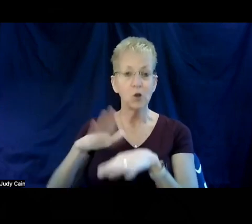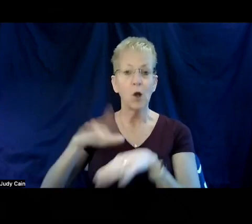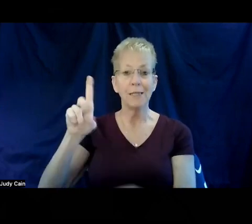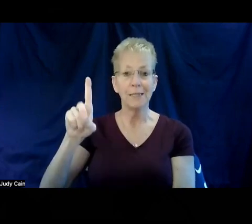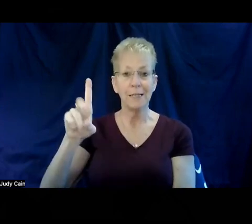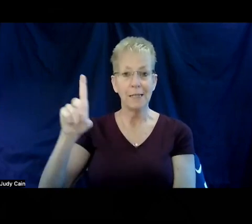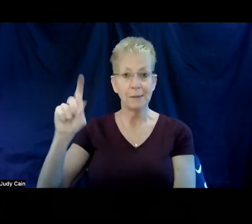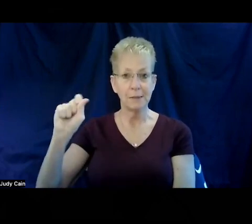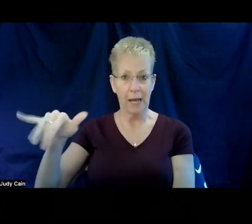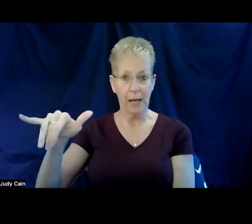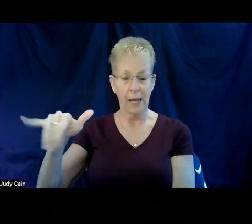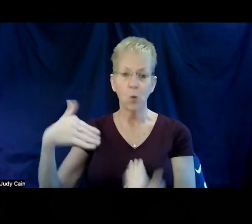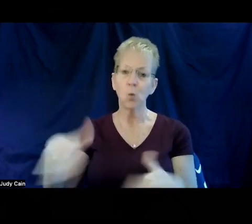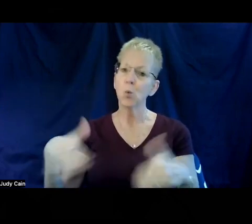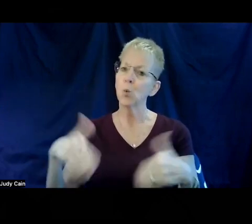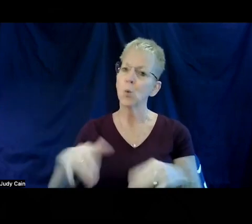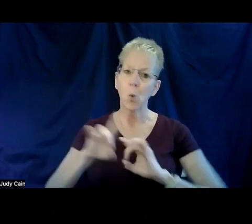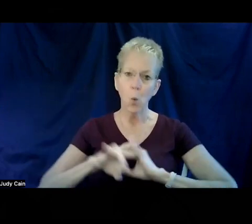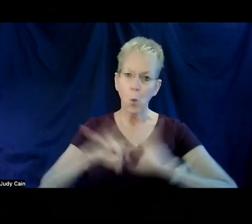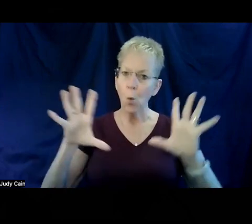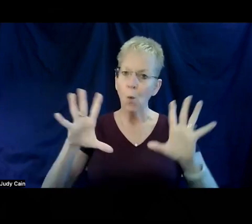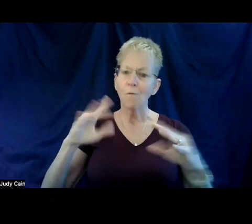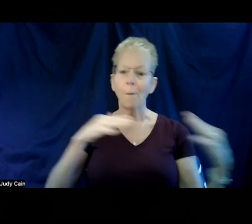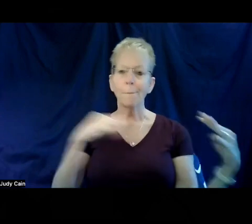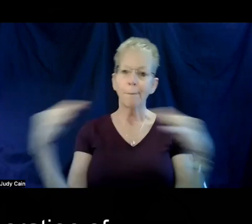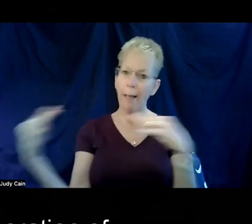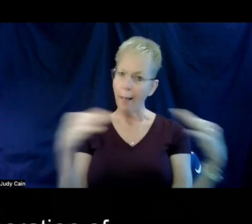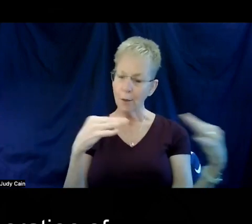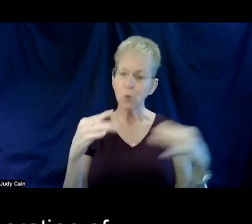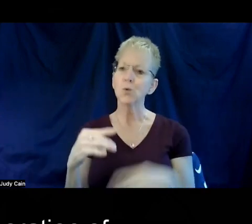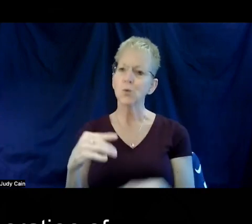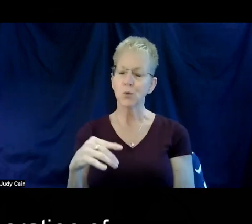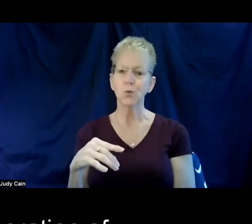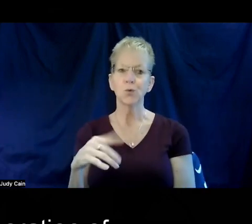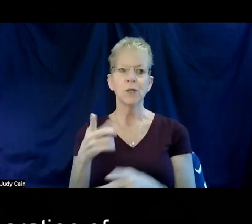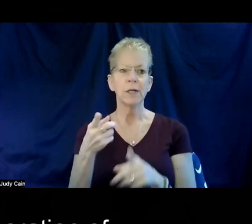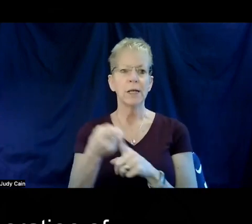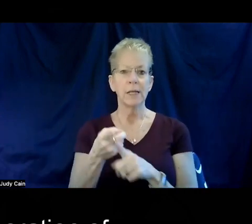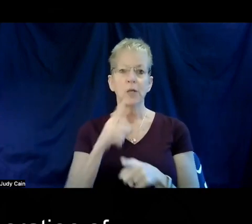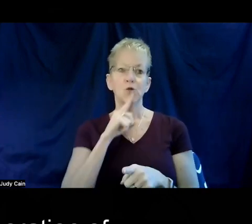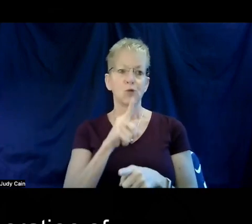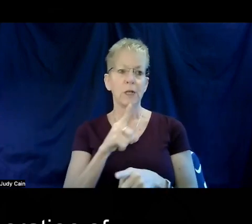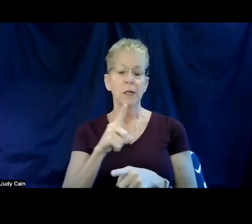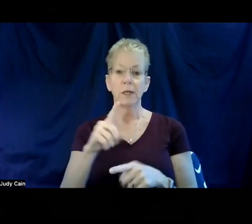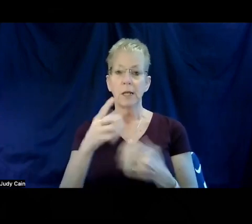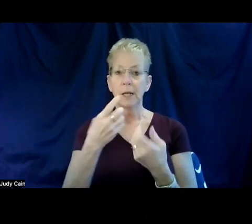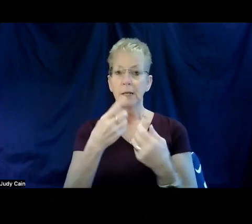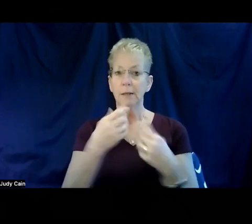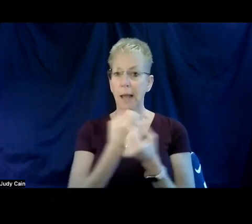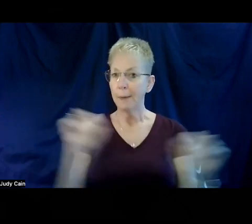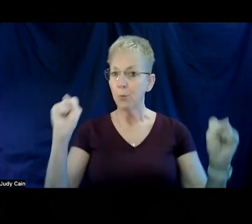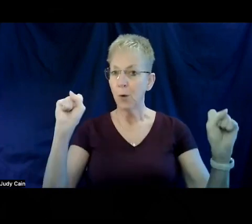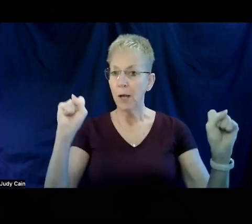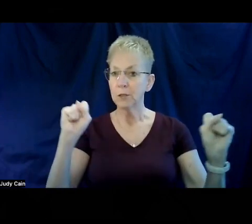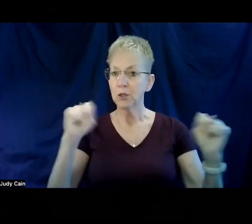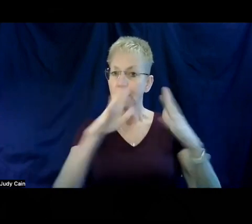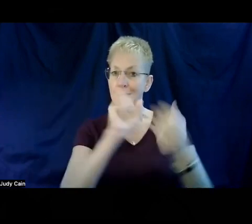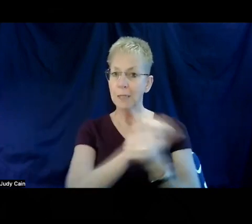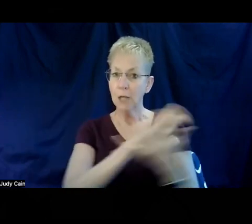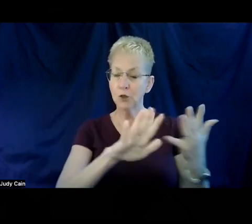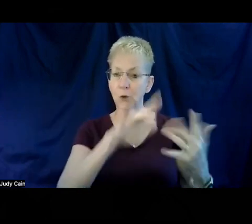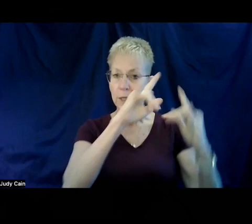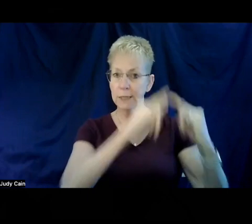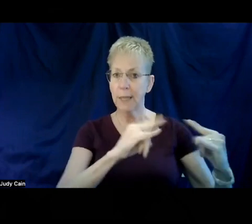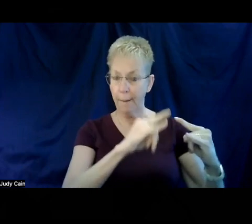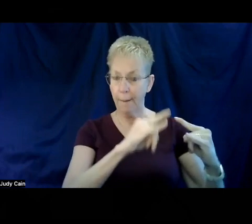pretty heavy battles, ended up being present at the liberation of concentration camps. Now, the CIC agents